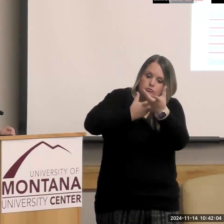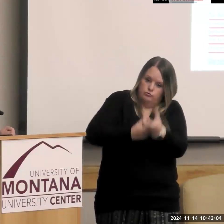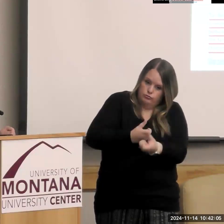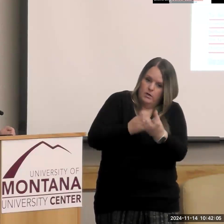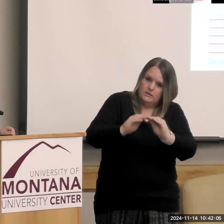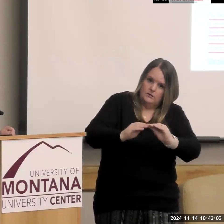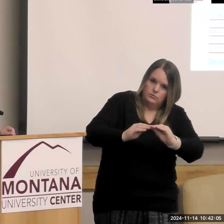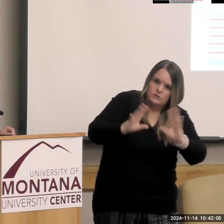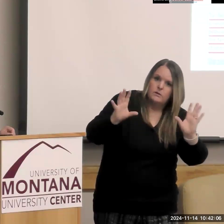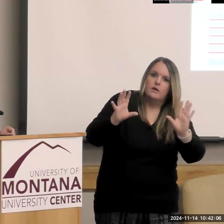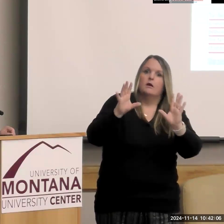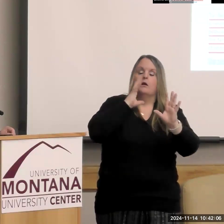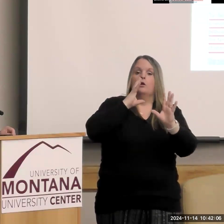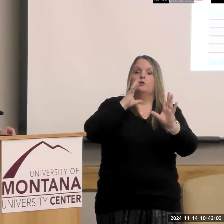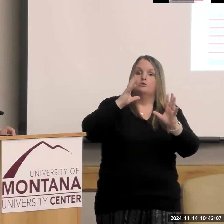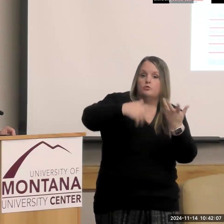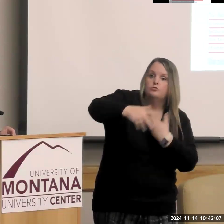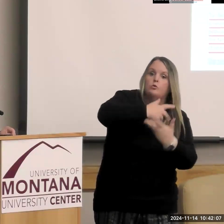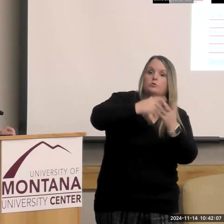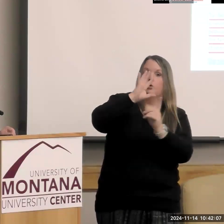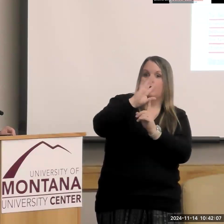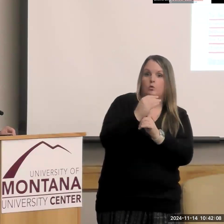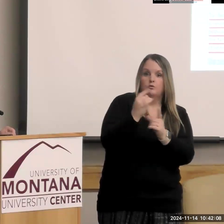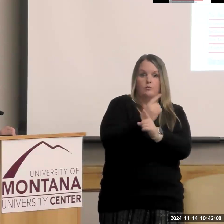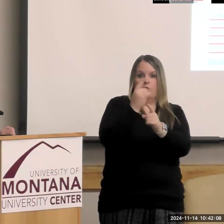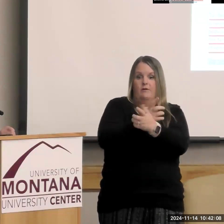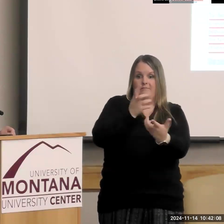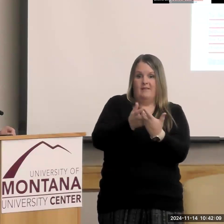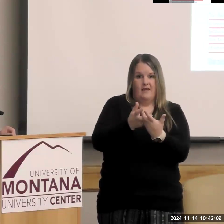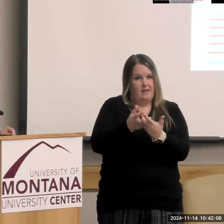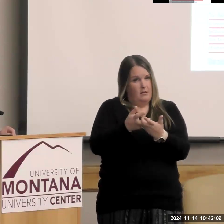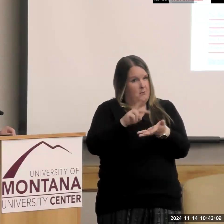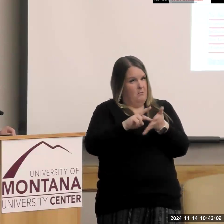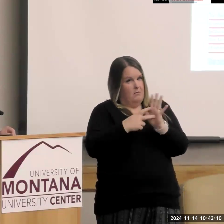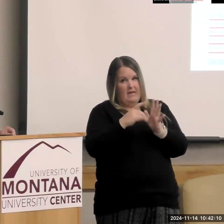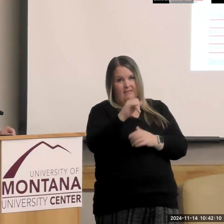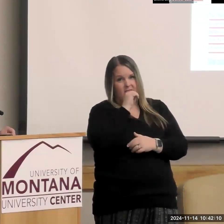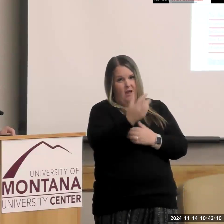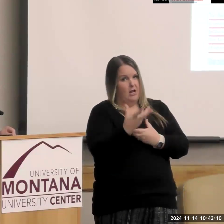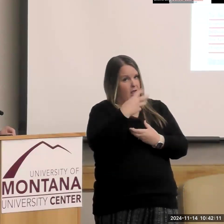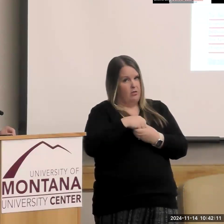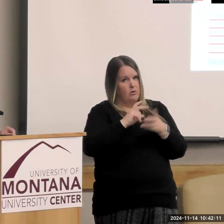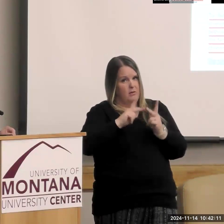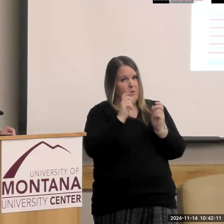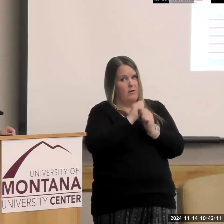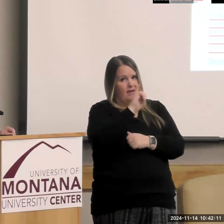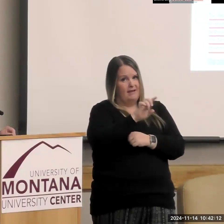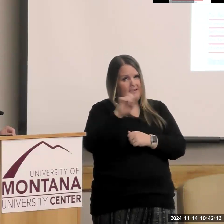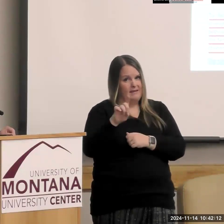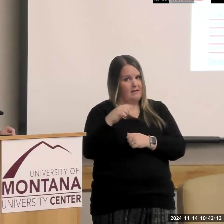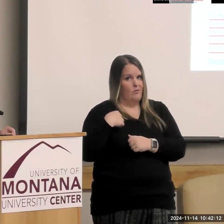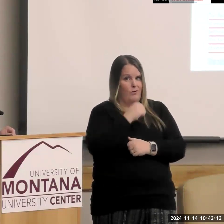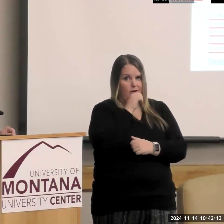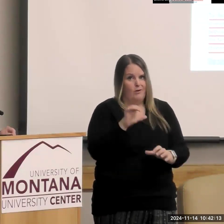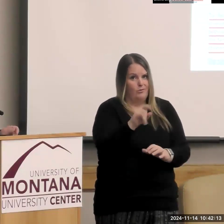appropriateness. That's, again, if we're not doing it with people with IDD, we're not doing it, and we're not doing it. I mean,